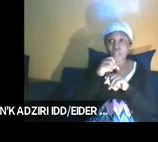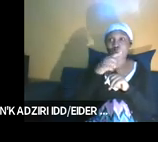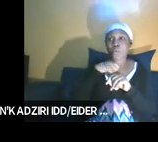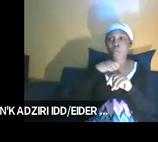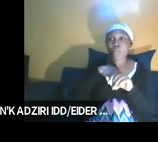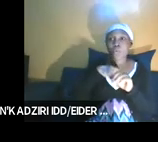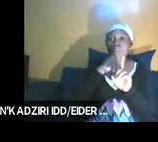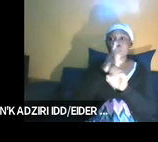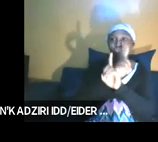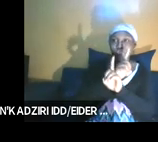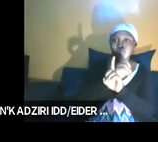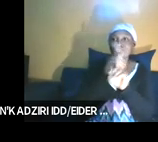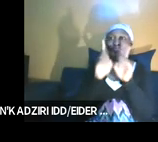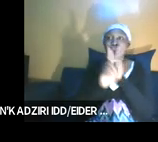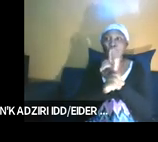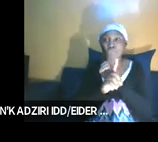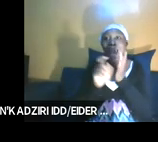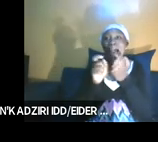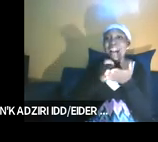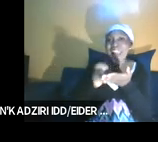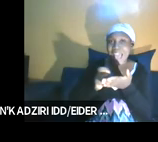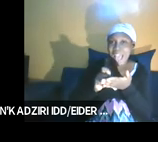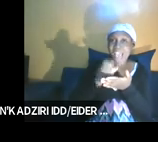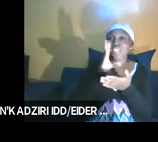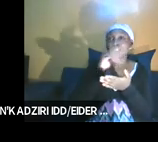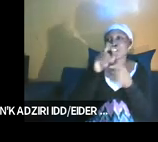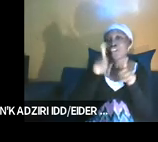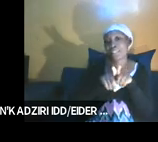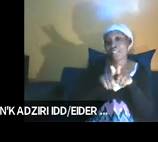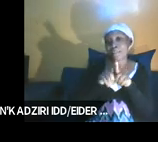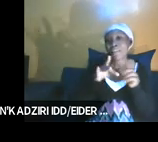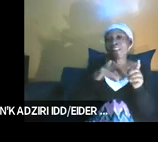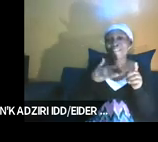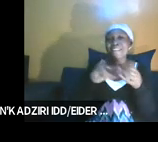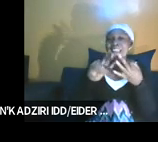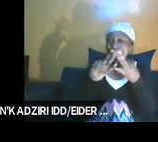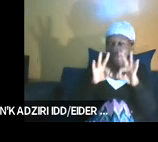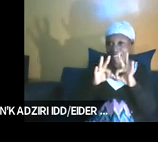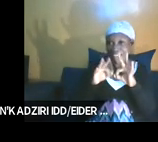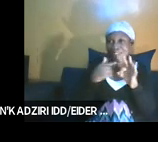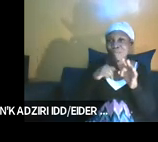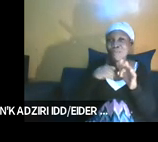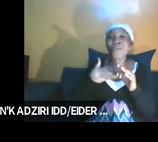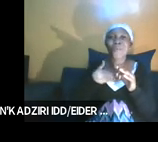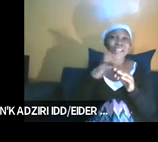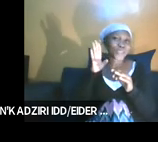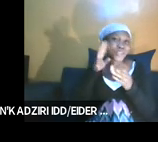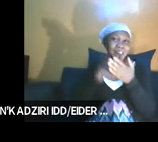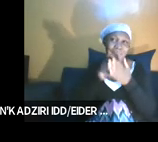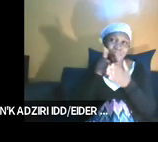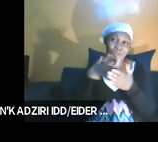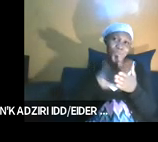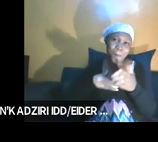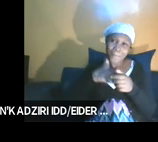writing and talking. So feel free, we love to hear from you. I hope you're adding your names right now as we